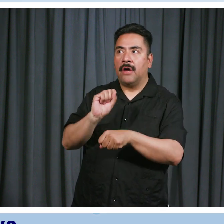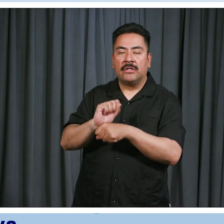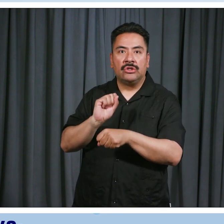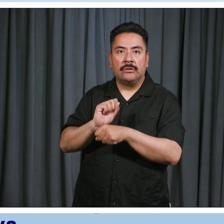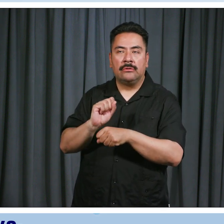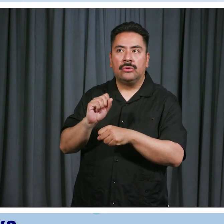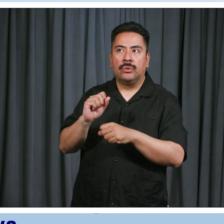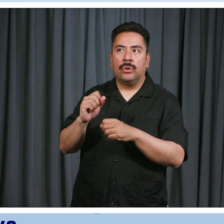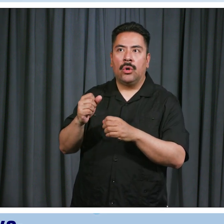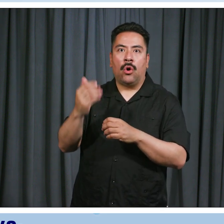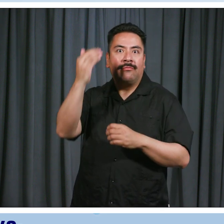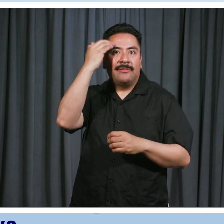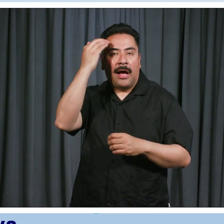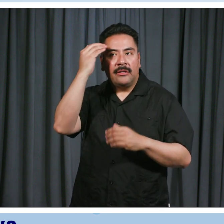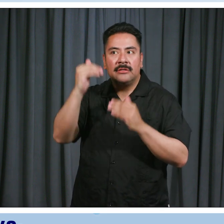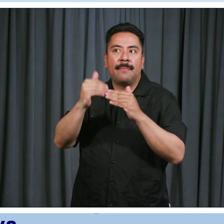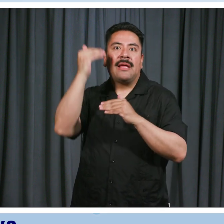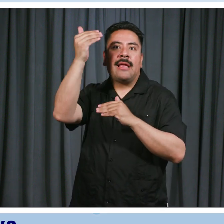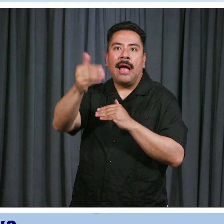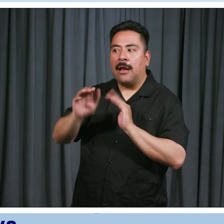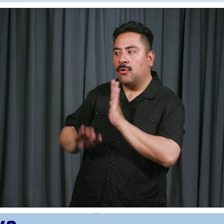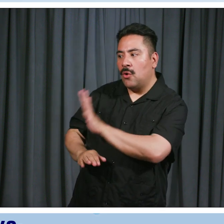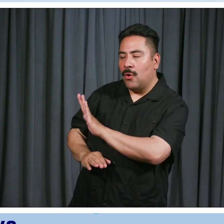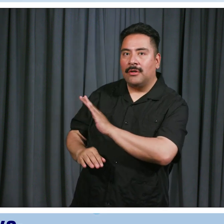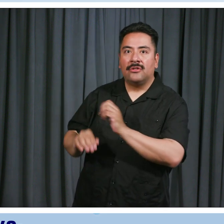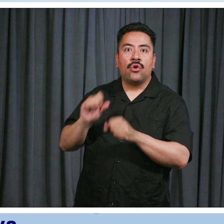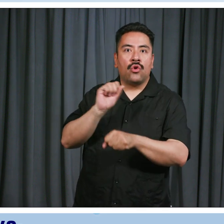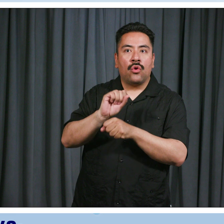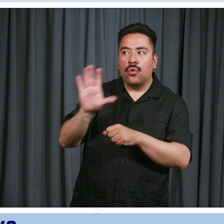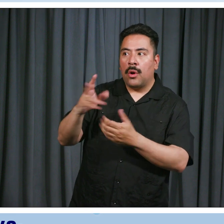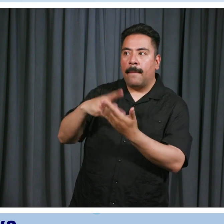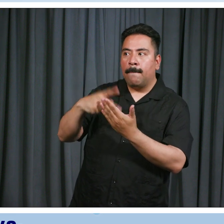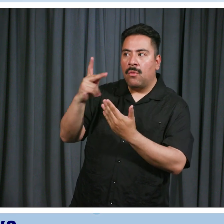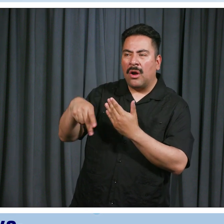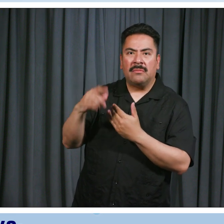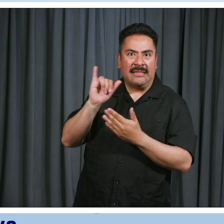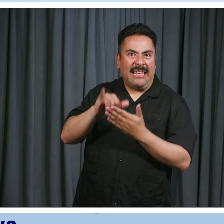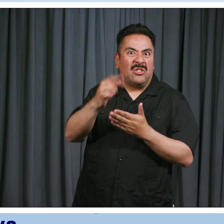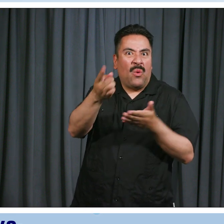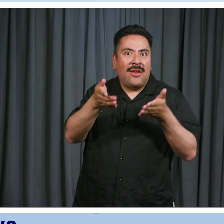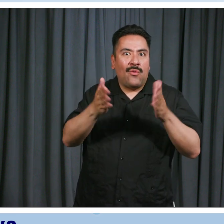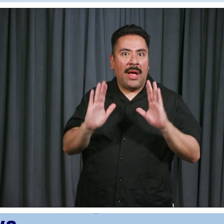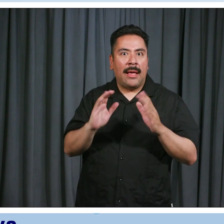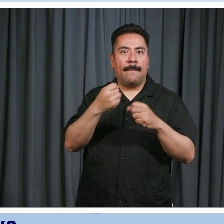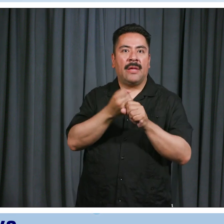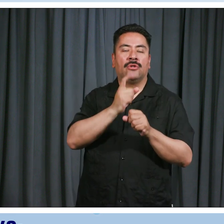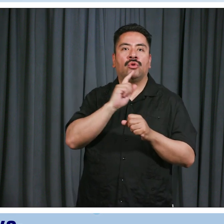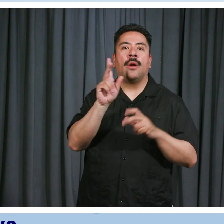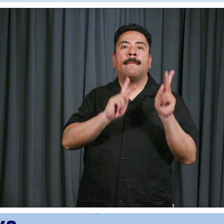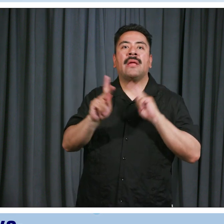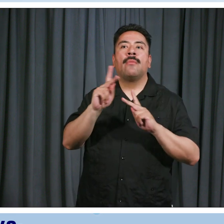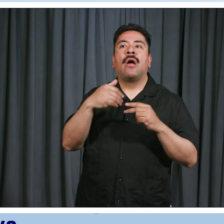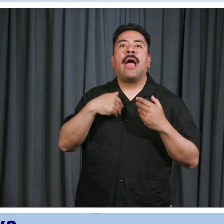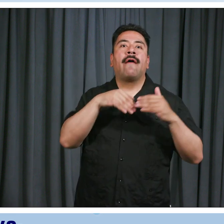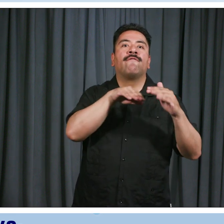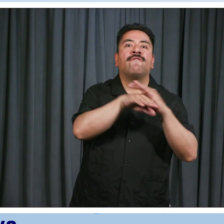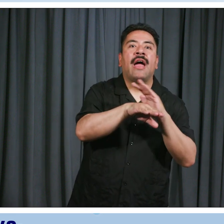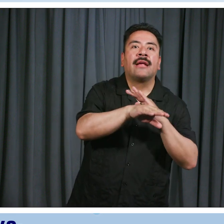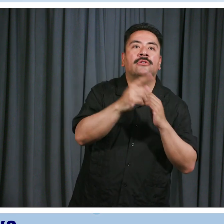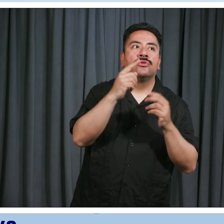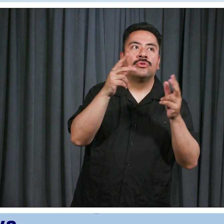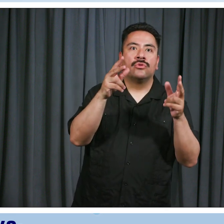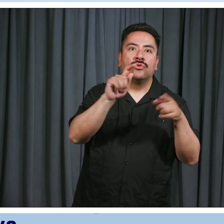do in your workforce program. And so that's one of the ways to make sure that folks have access to